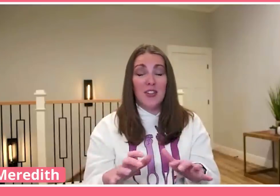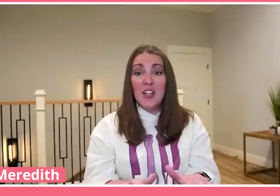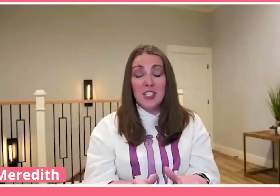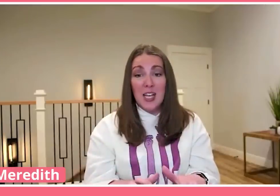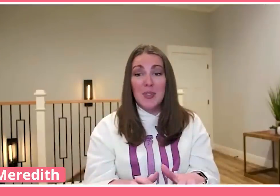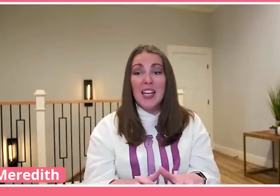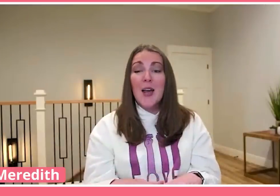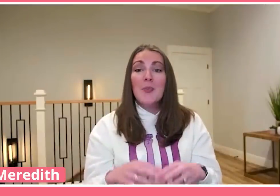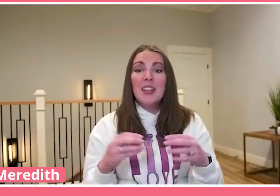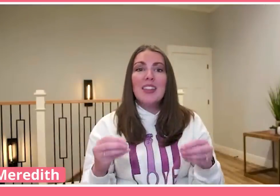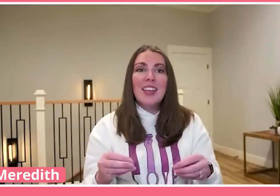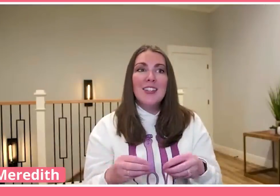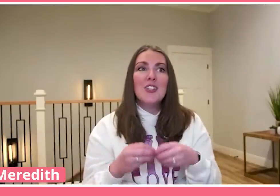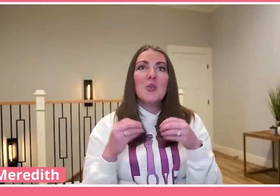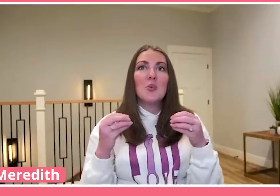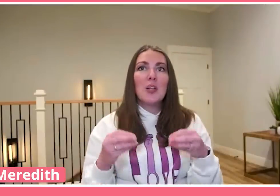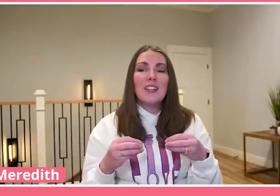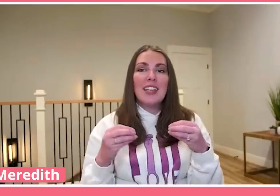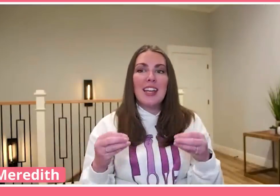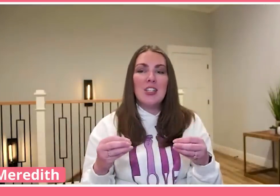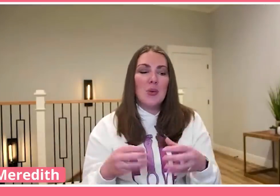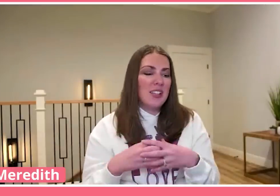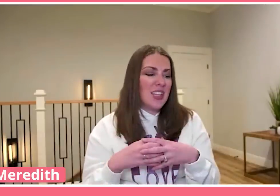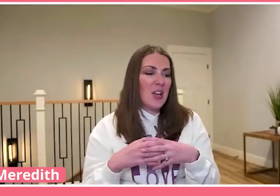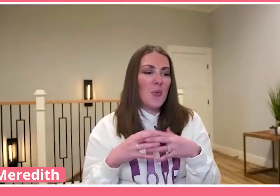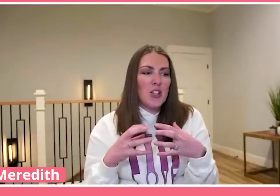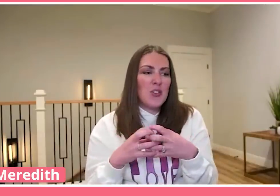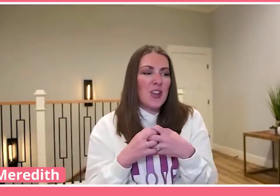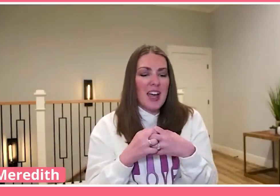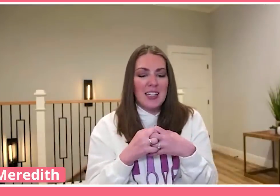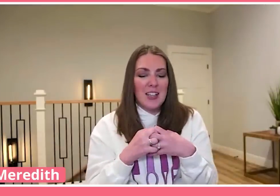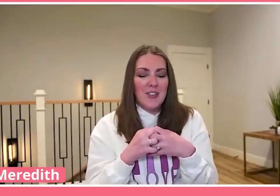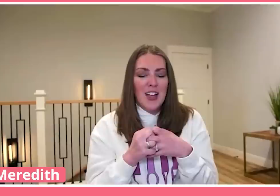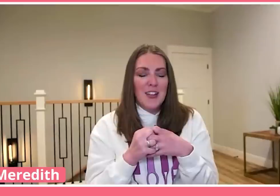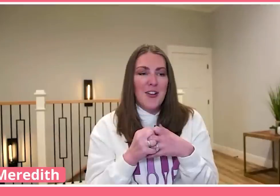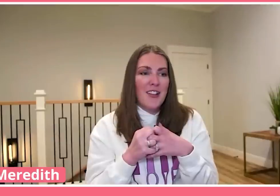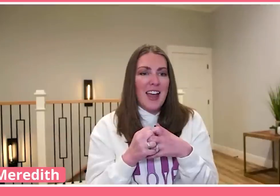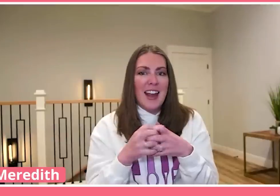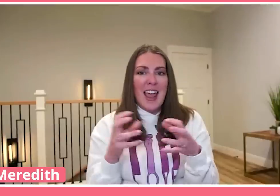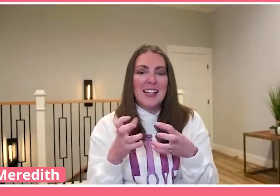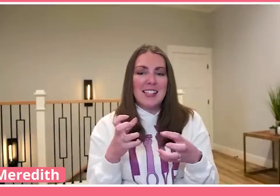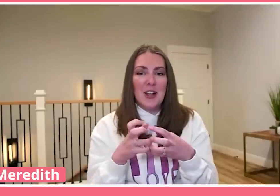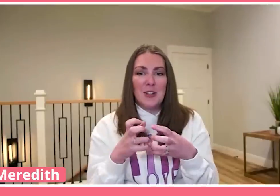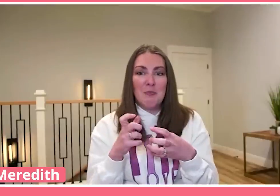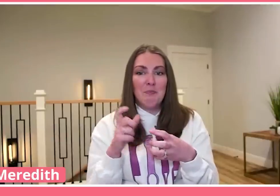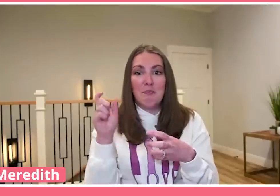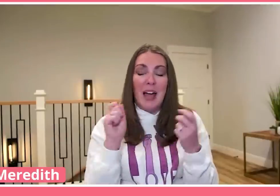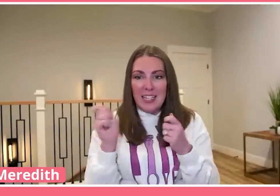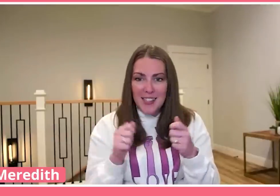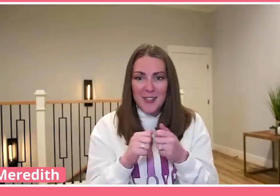fingertips. But then to really get into it, it's like once you've kind of gotten that ASL bite or